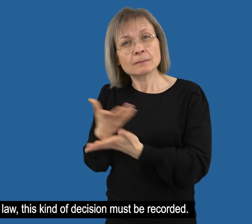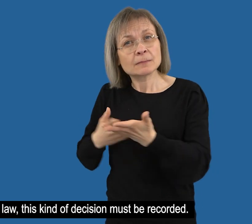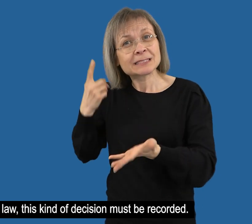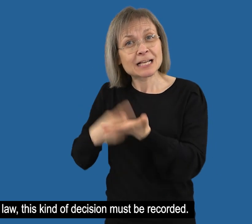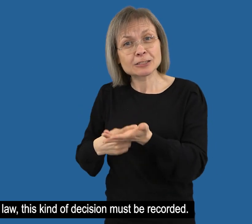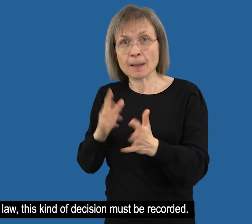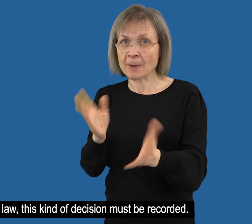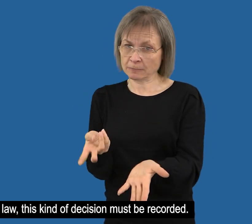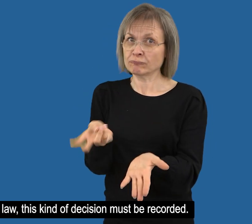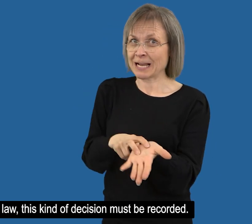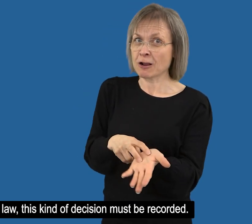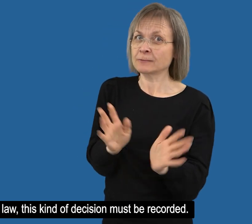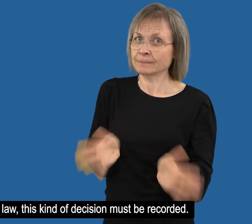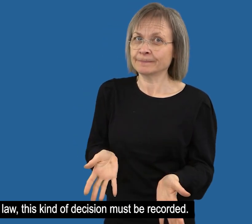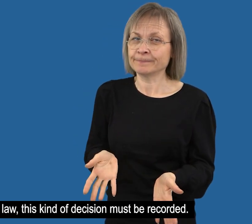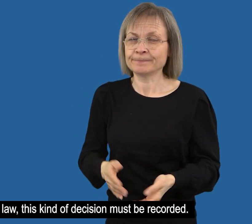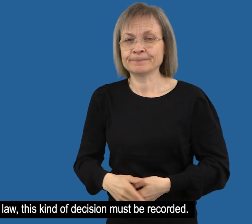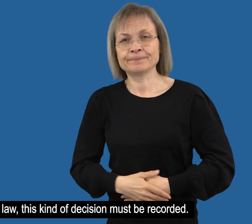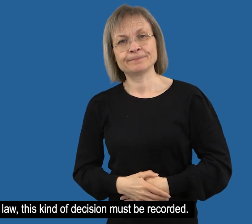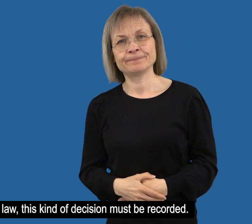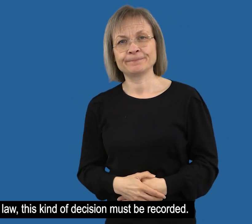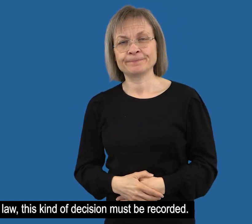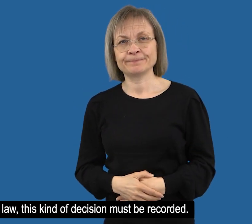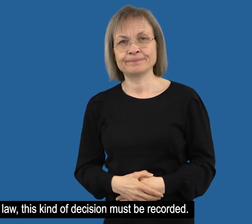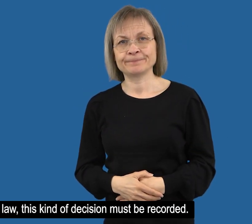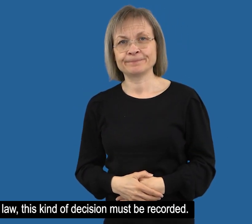By law, this kind of decision must be recorded.